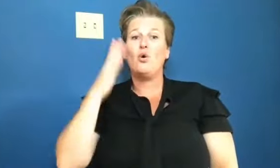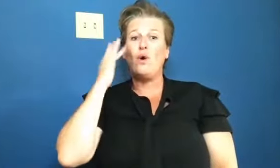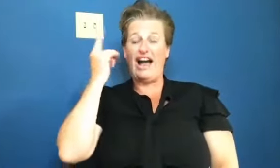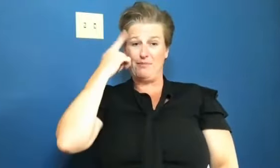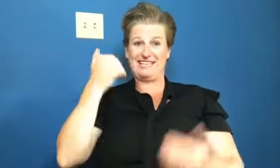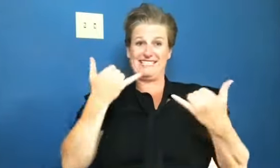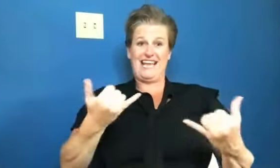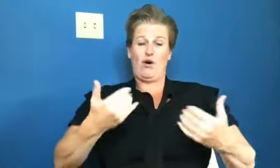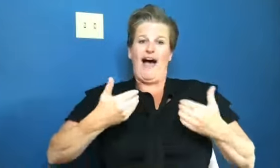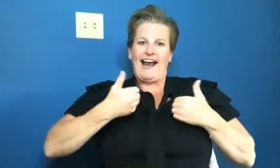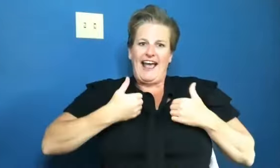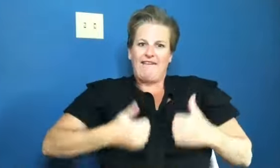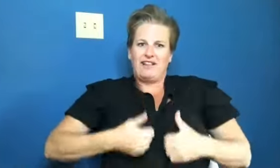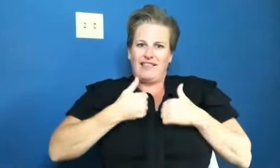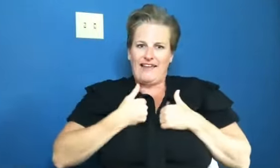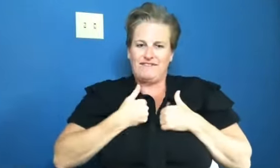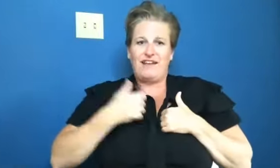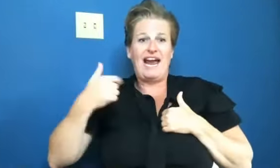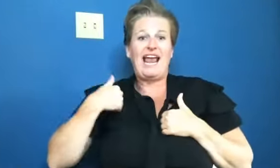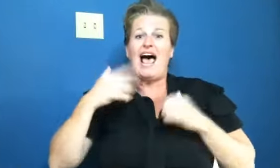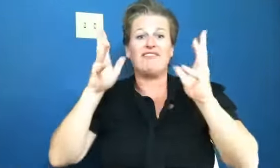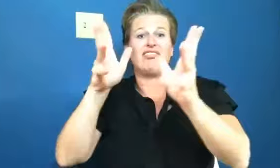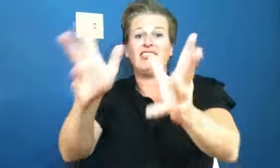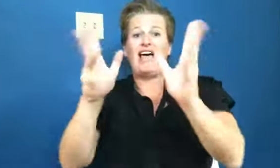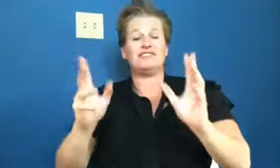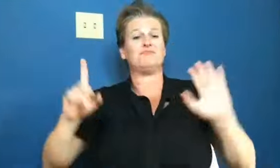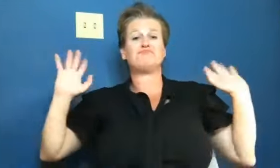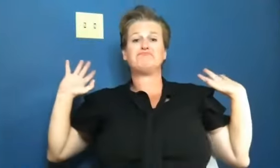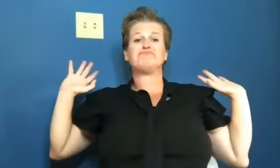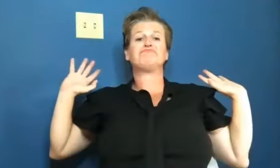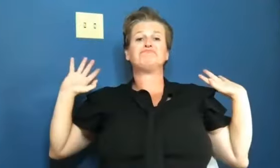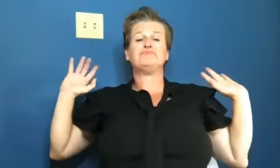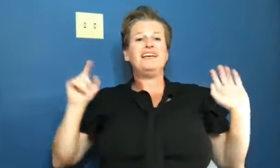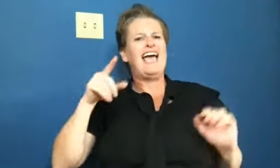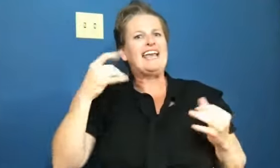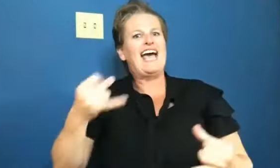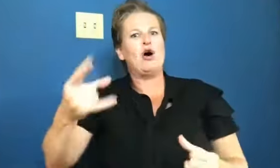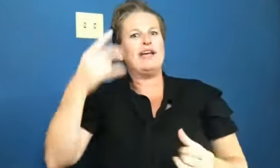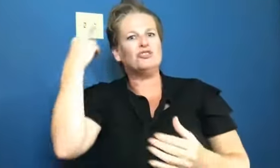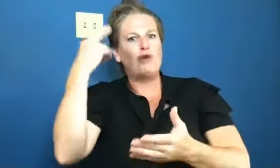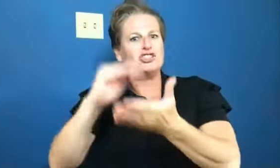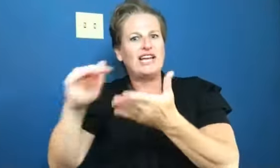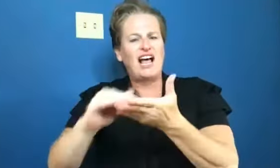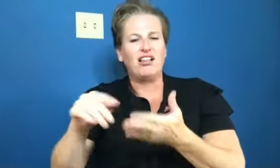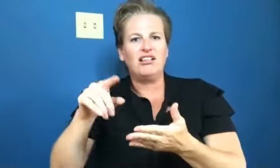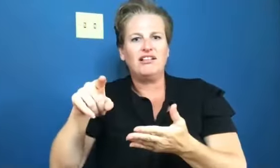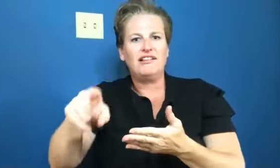off his back. And suddenly his rationale about whether or not his drinking is working for him, I knew that that was up to him because